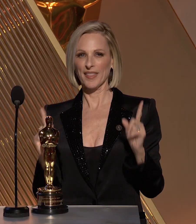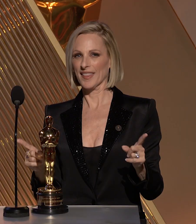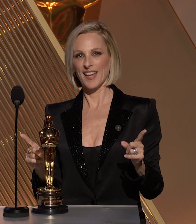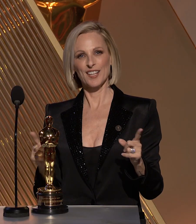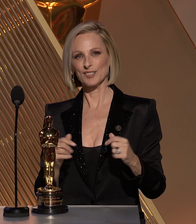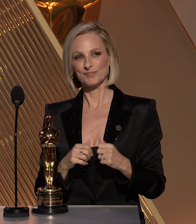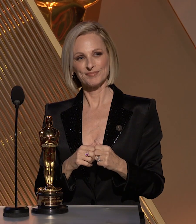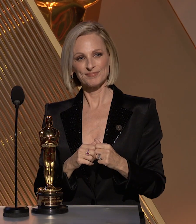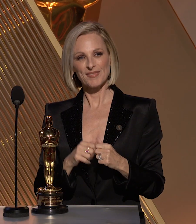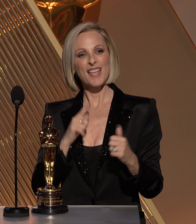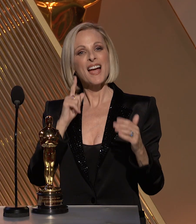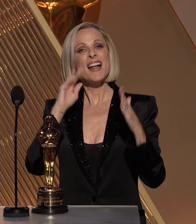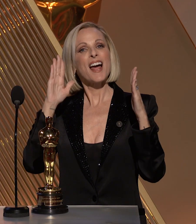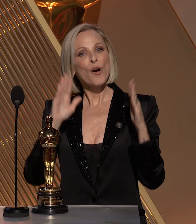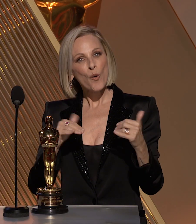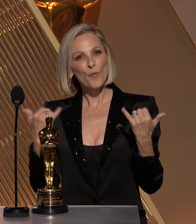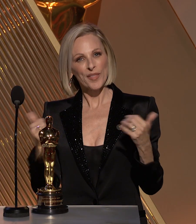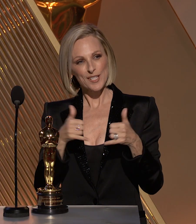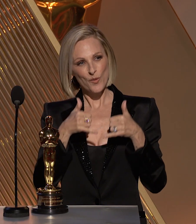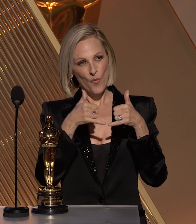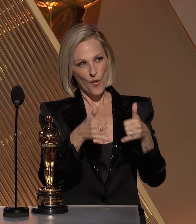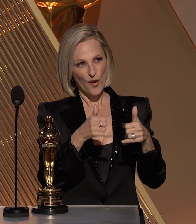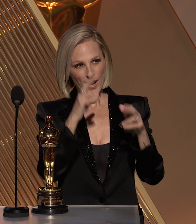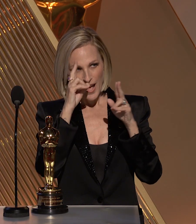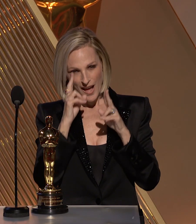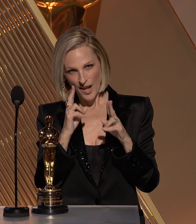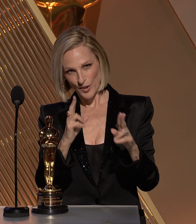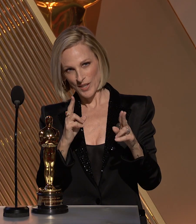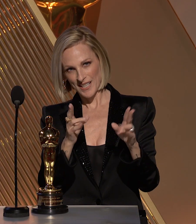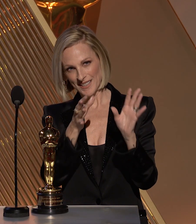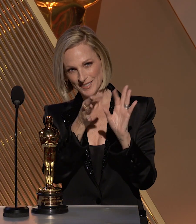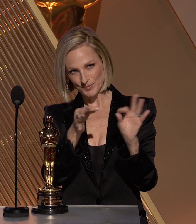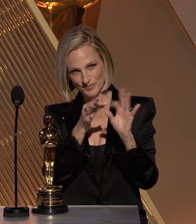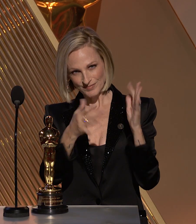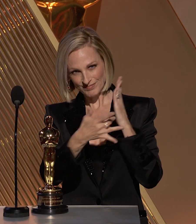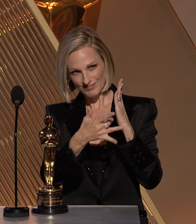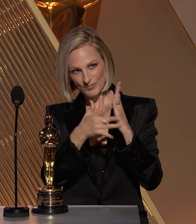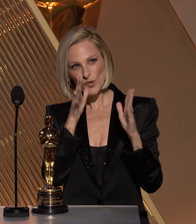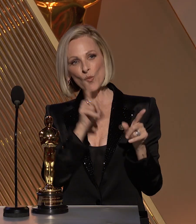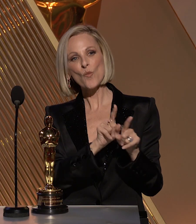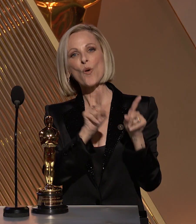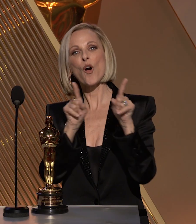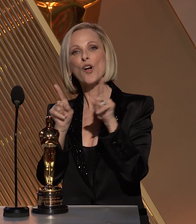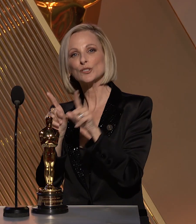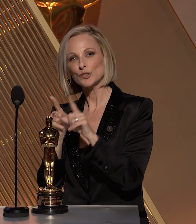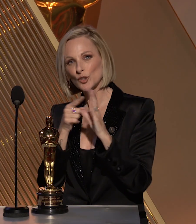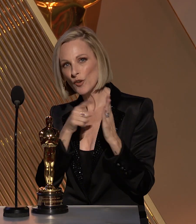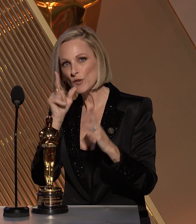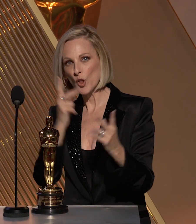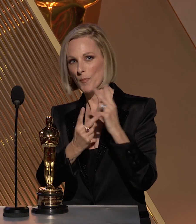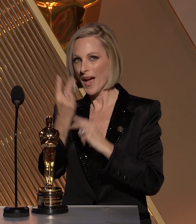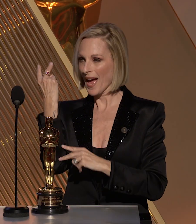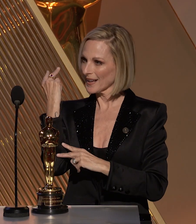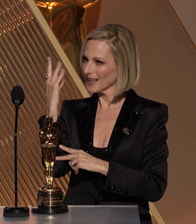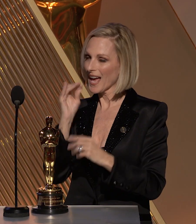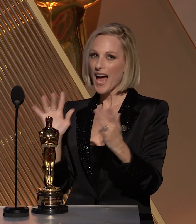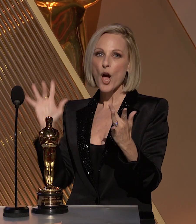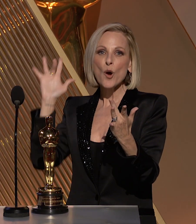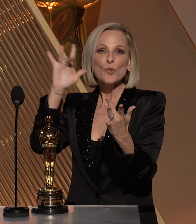there. I hope this award honoring captioning technology will also serve to look back and reach into